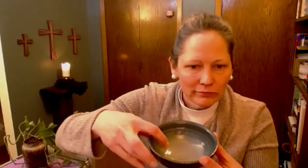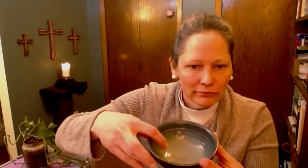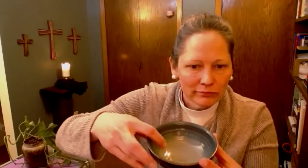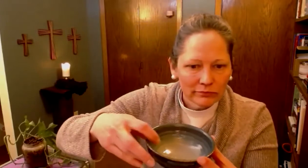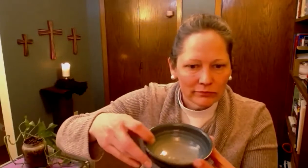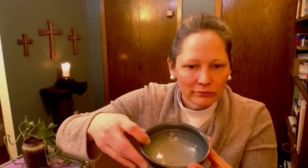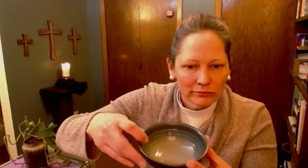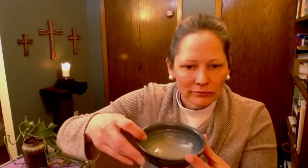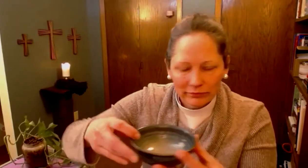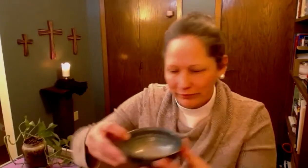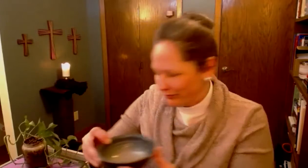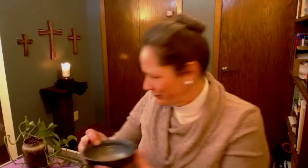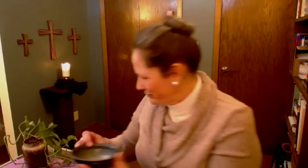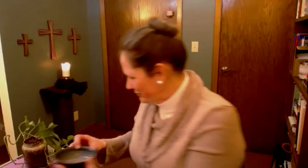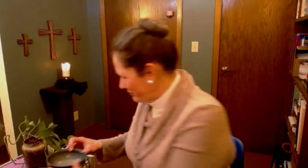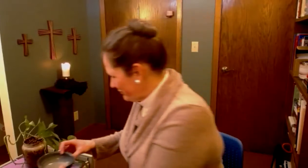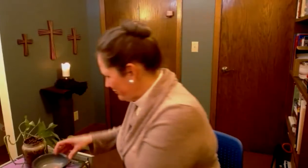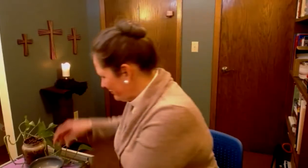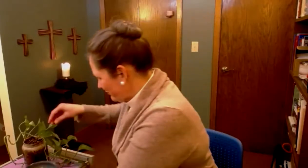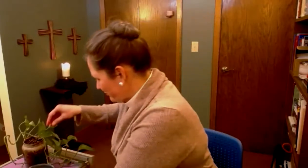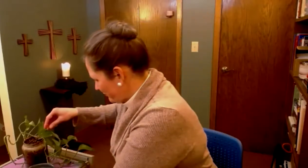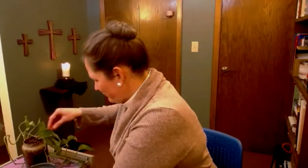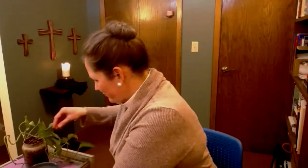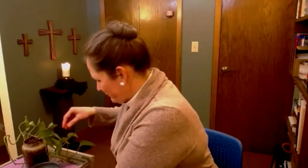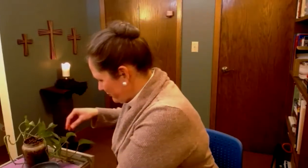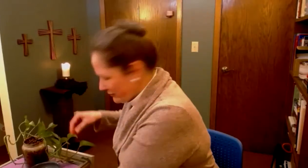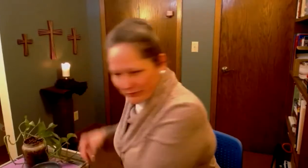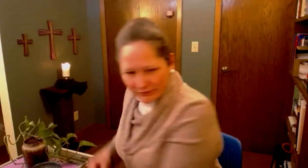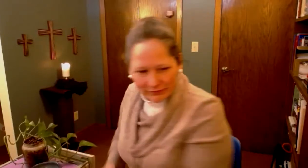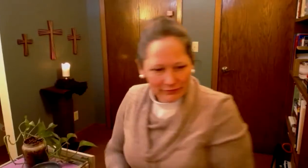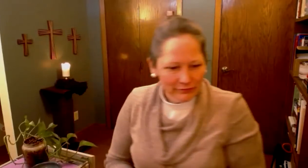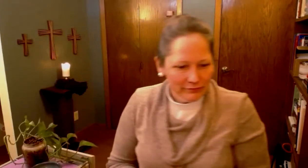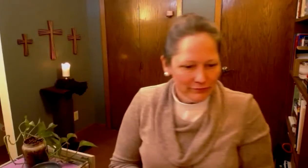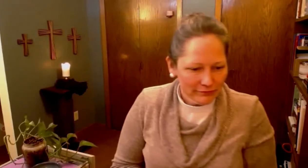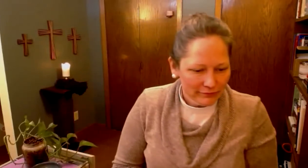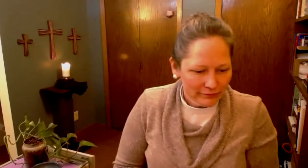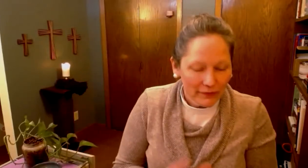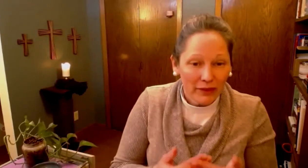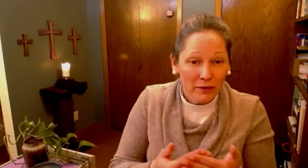So I have my plant with its dirt and a bowl of water.